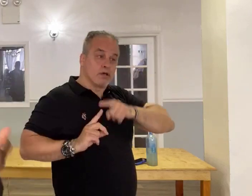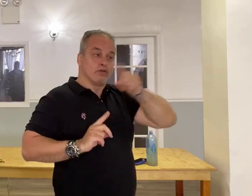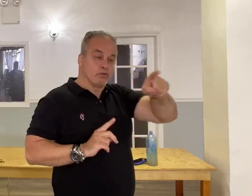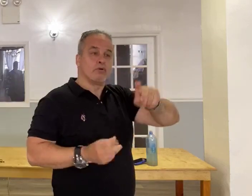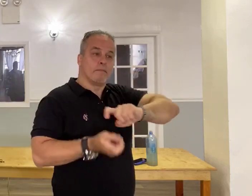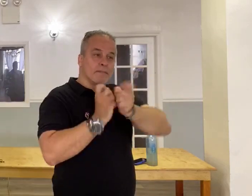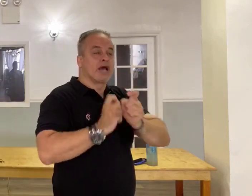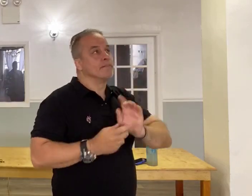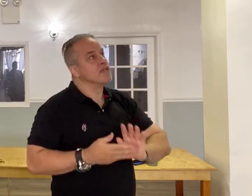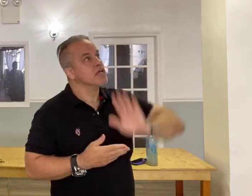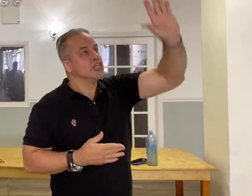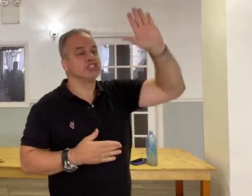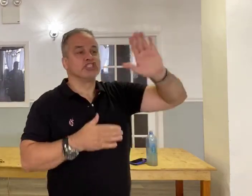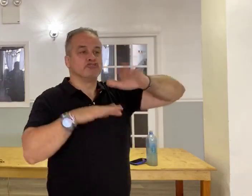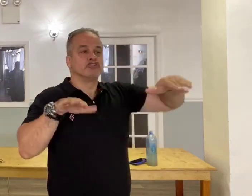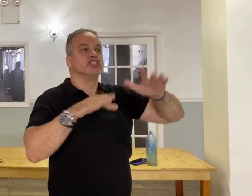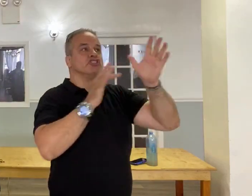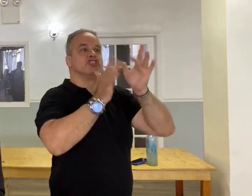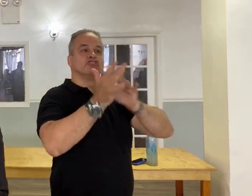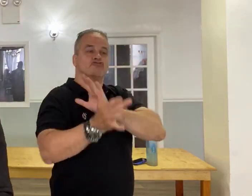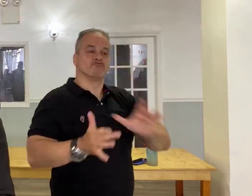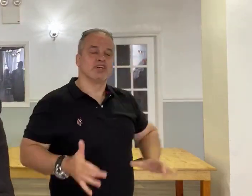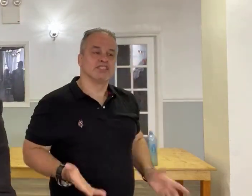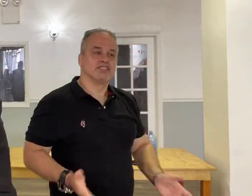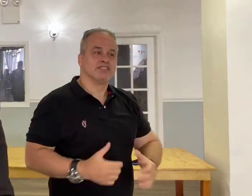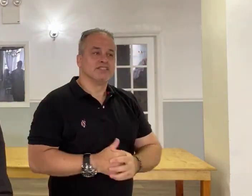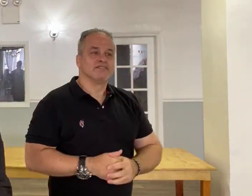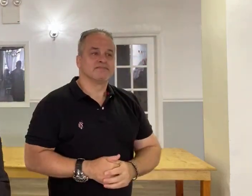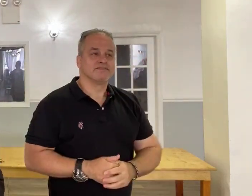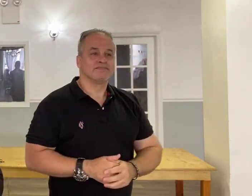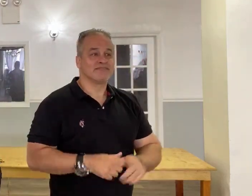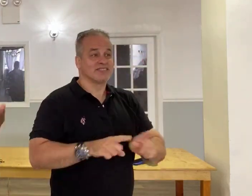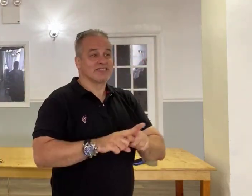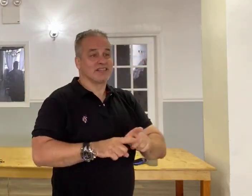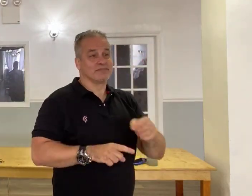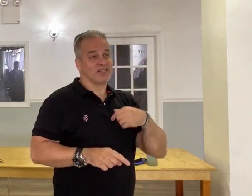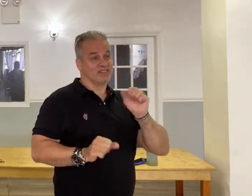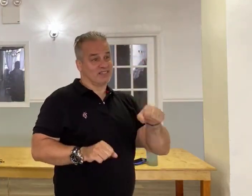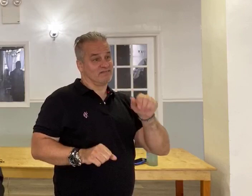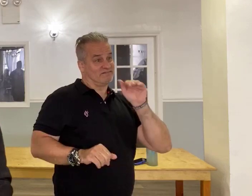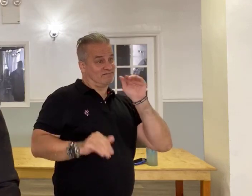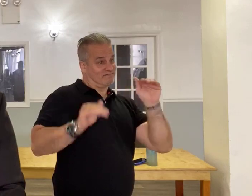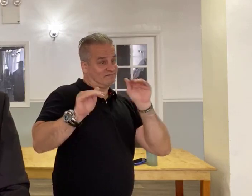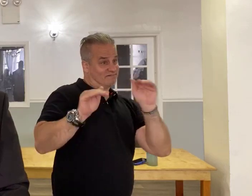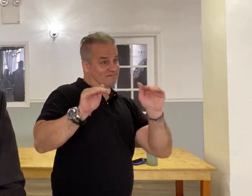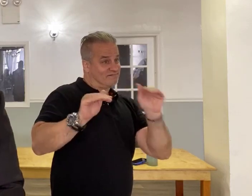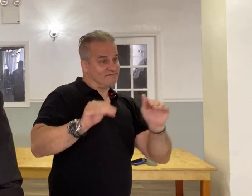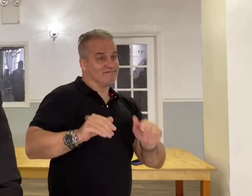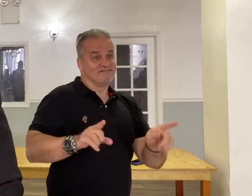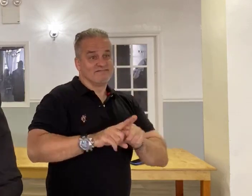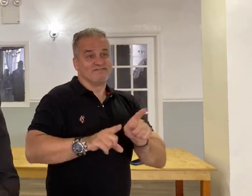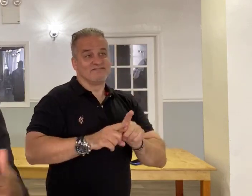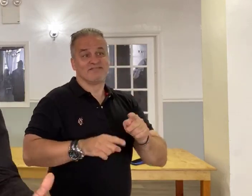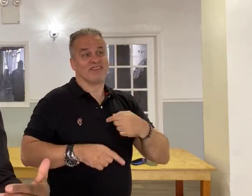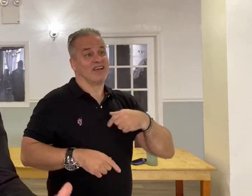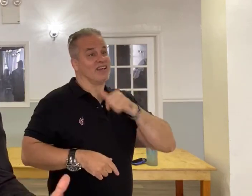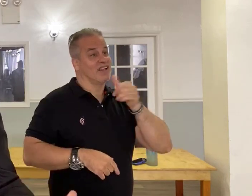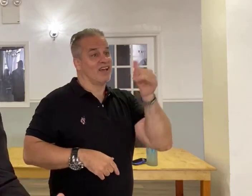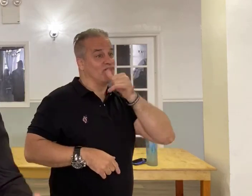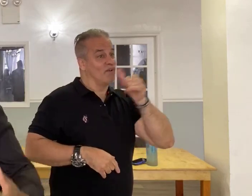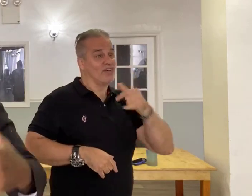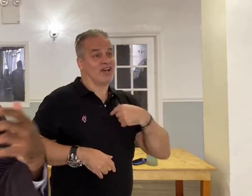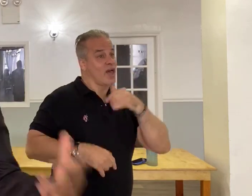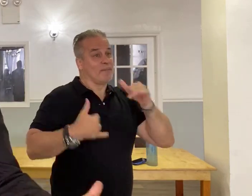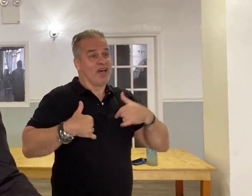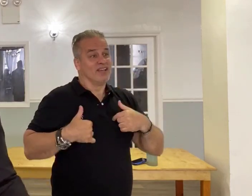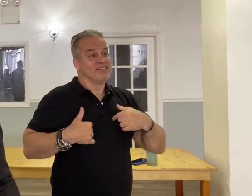way, maybe tongue in cheek, don't do that. And maybe that will be a type of humor. But the reality